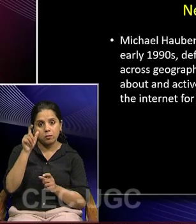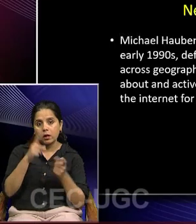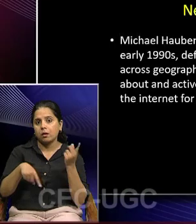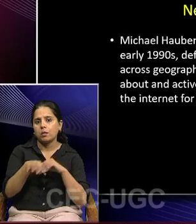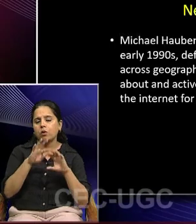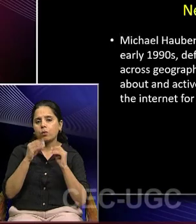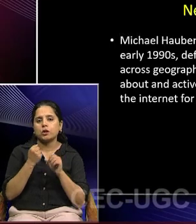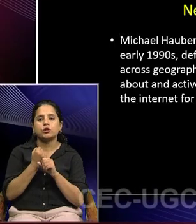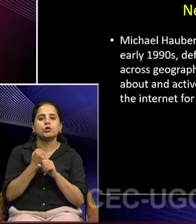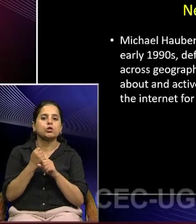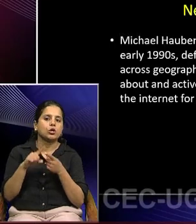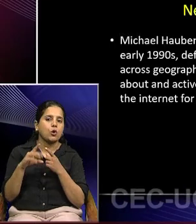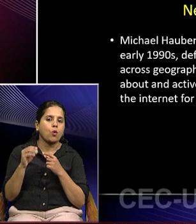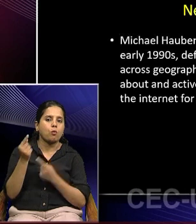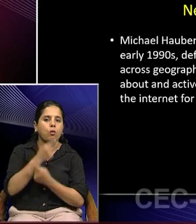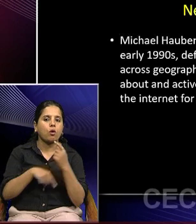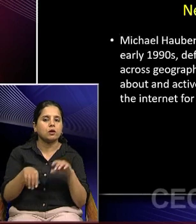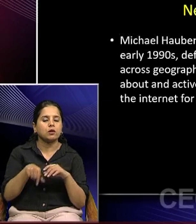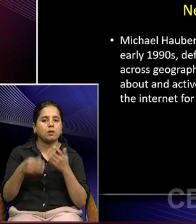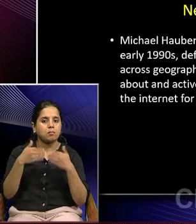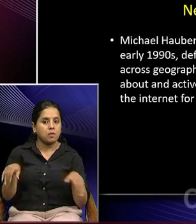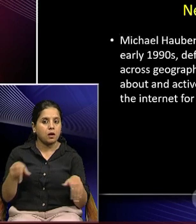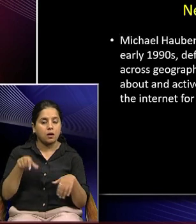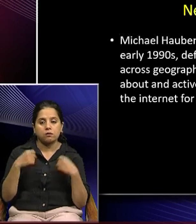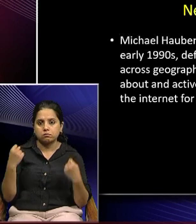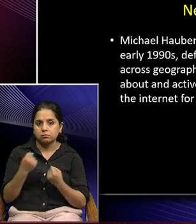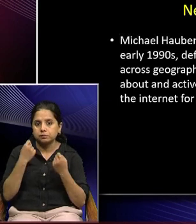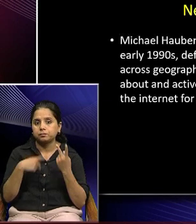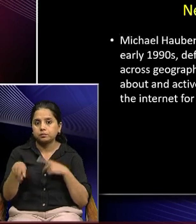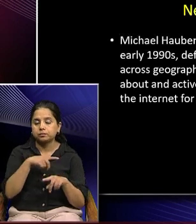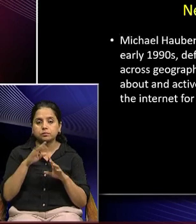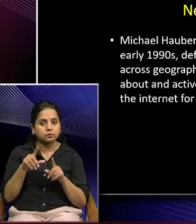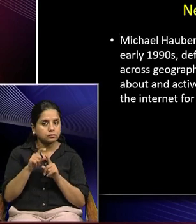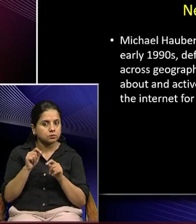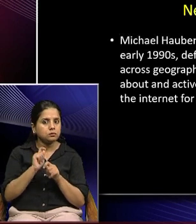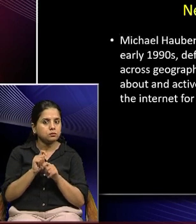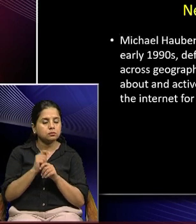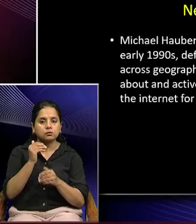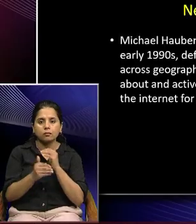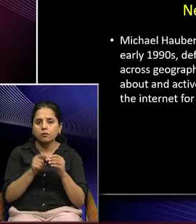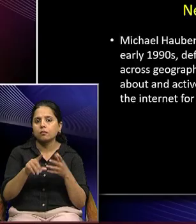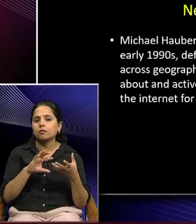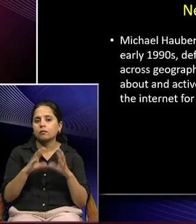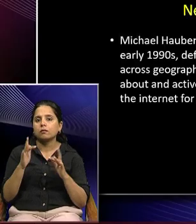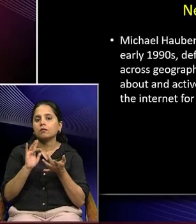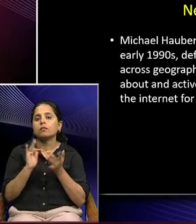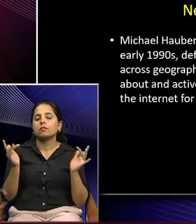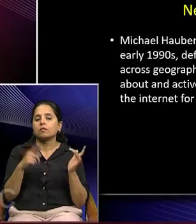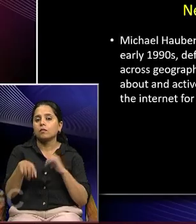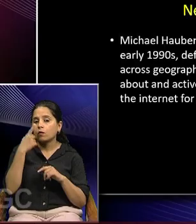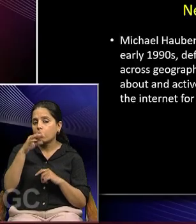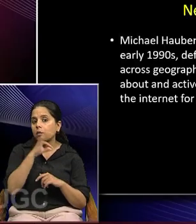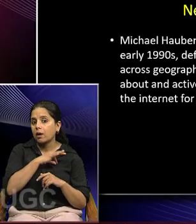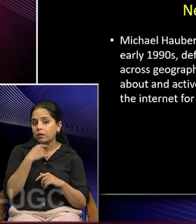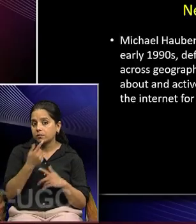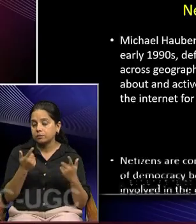across geopolitical boundaries who care about and actively work towards developing the internet for the benefit of